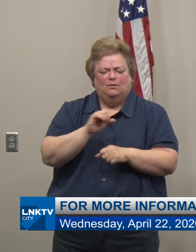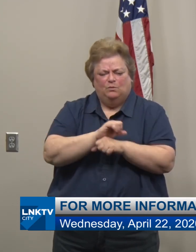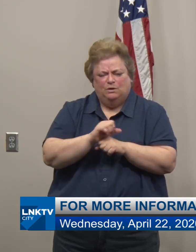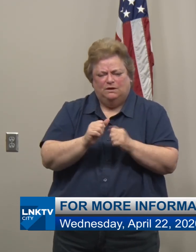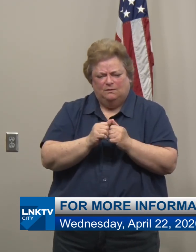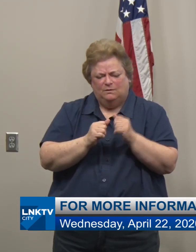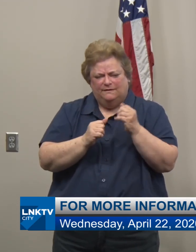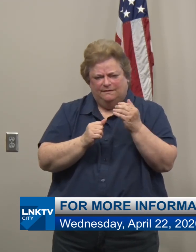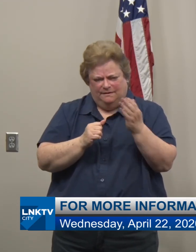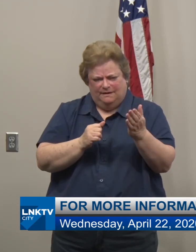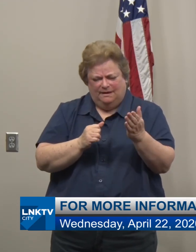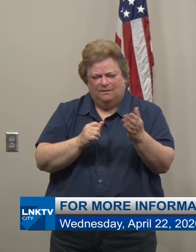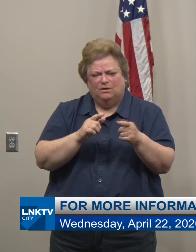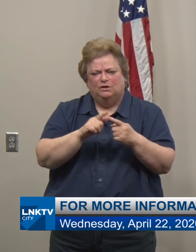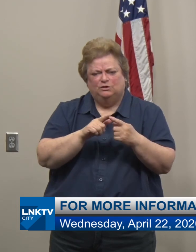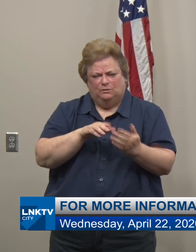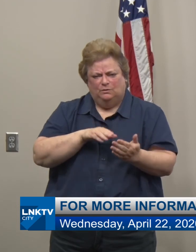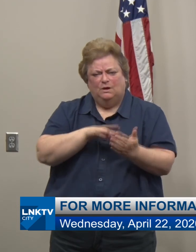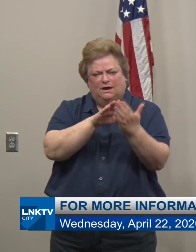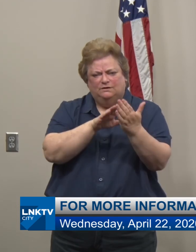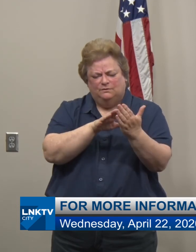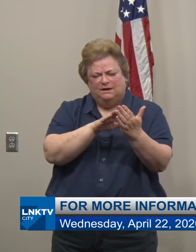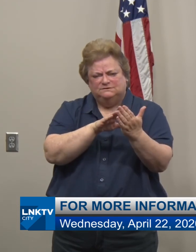to address